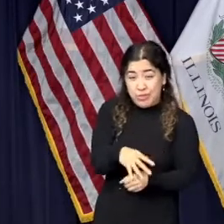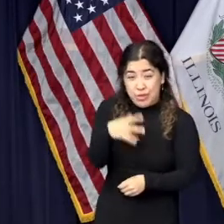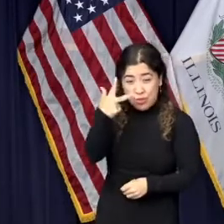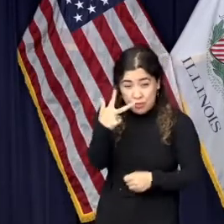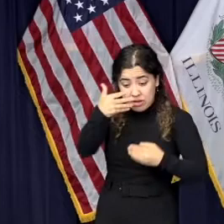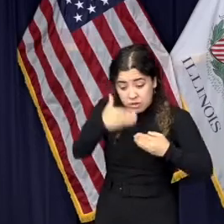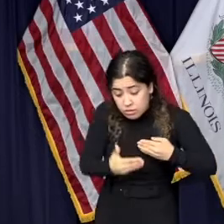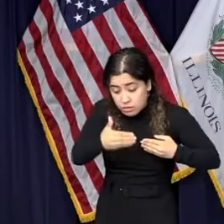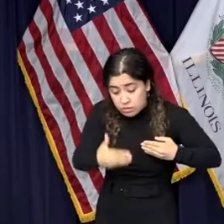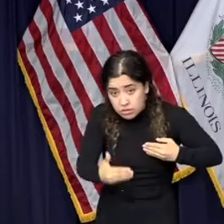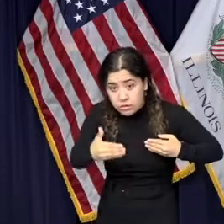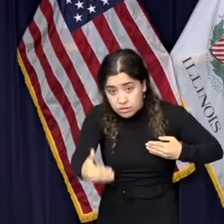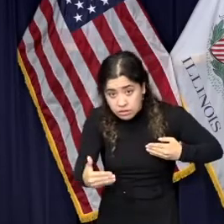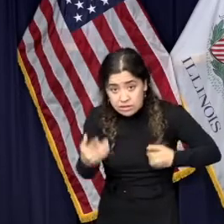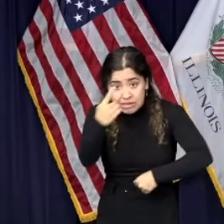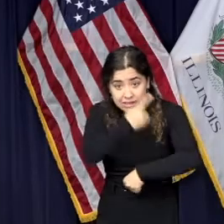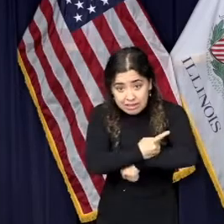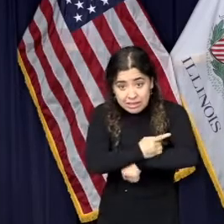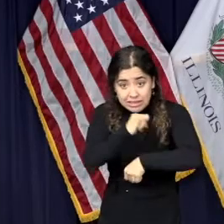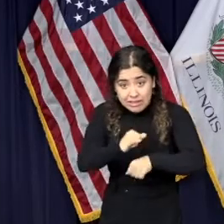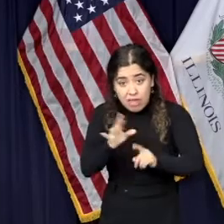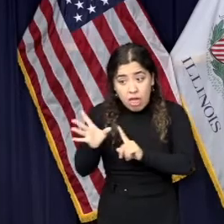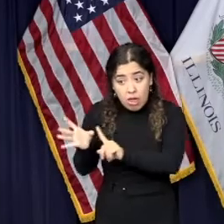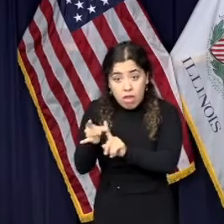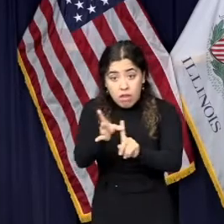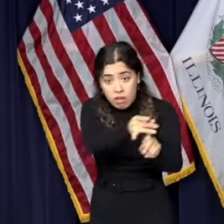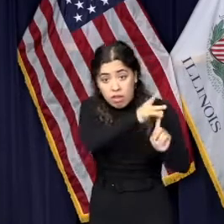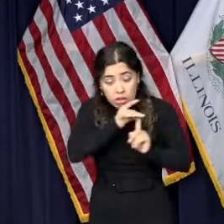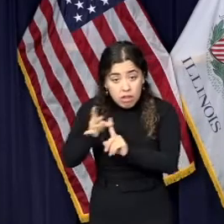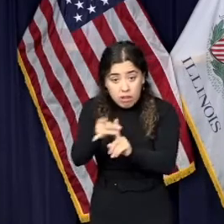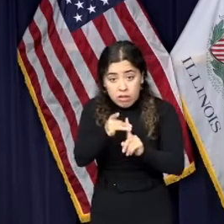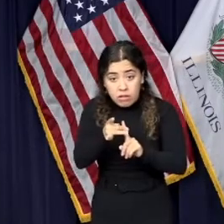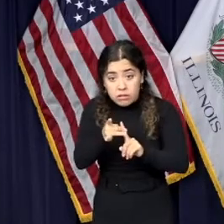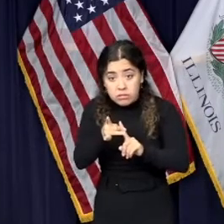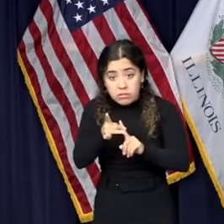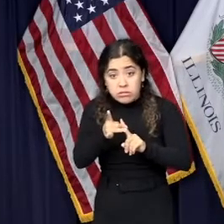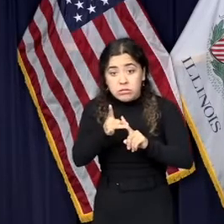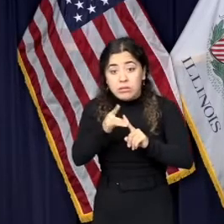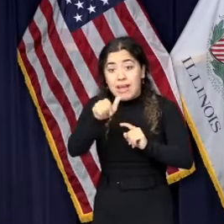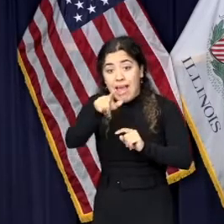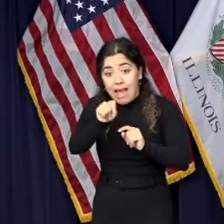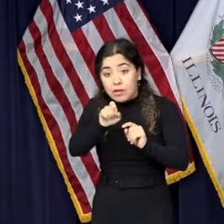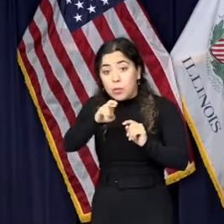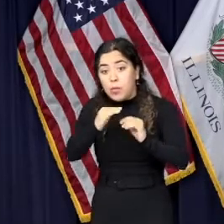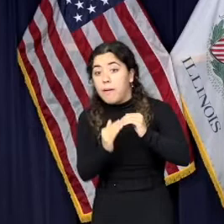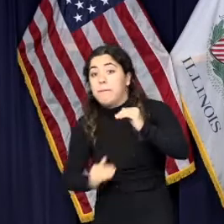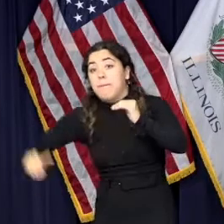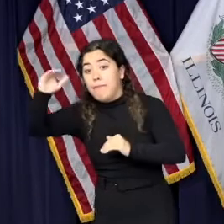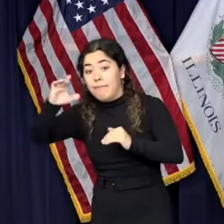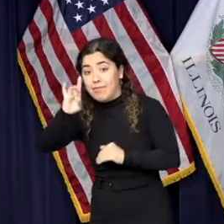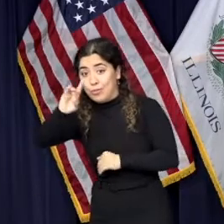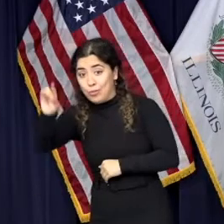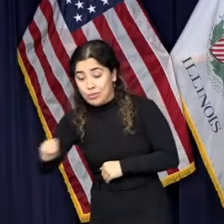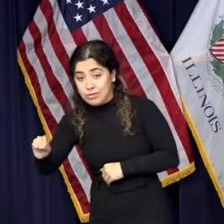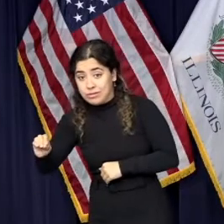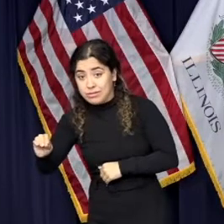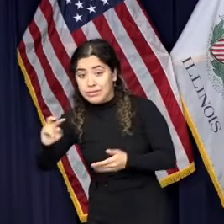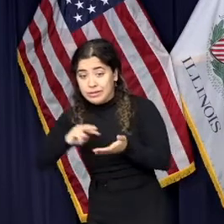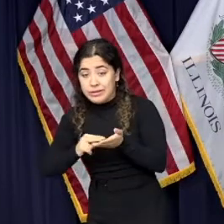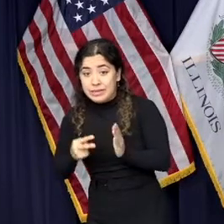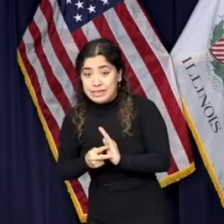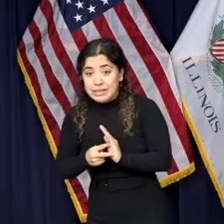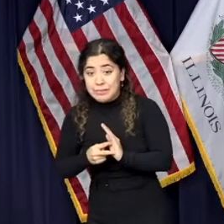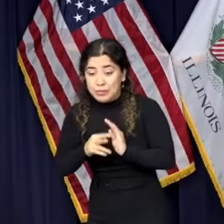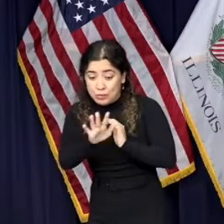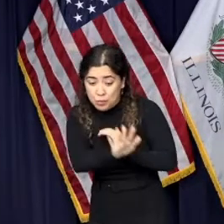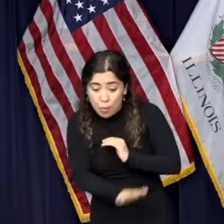consecutive days of that positivity rate sitting at or above 8% brings with it additional mitigations for the